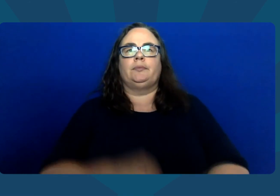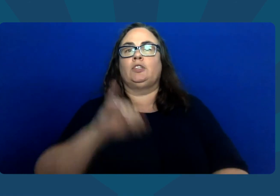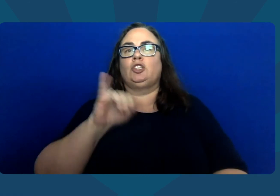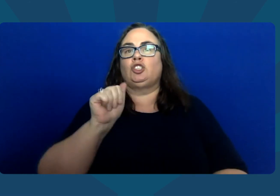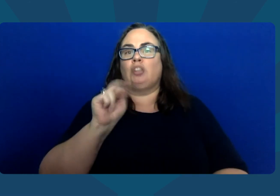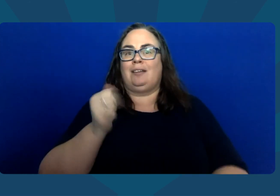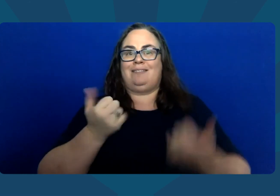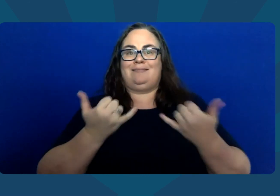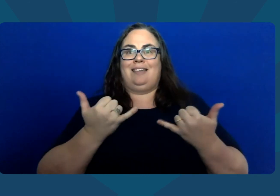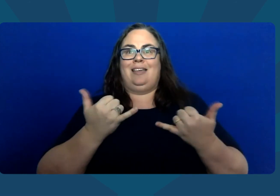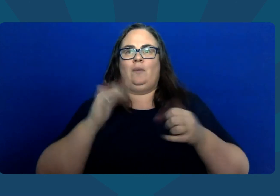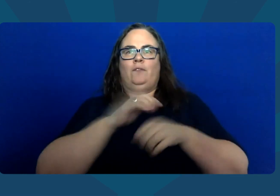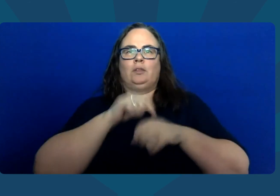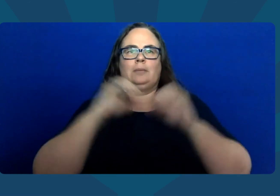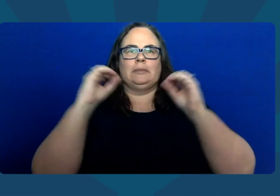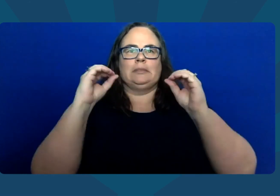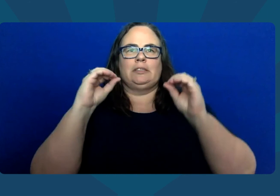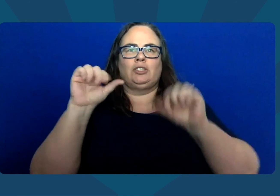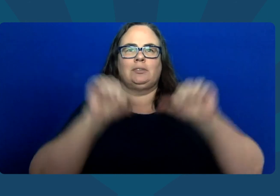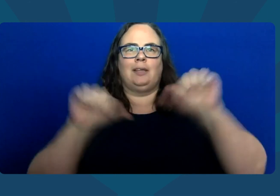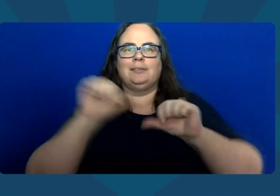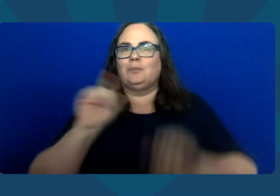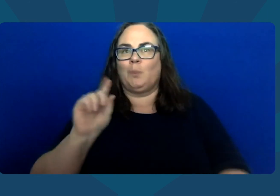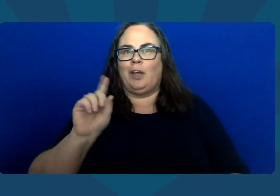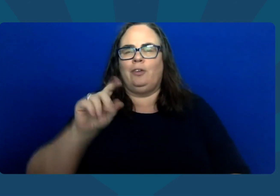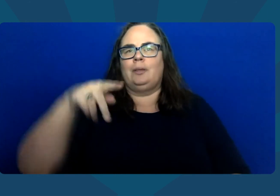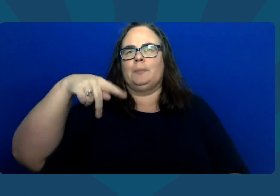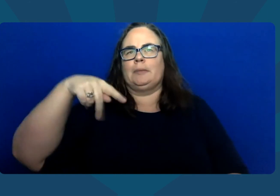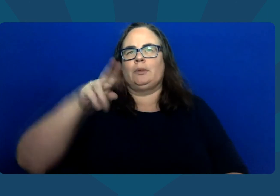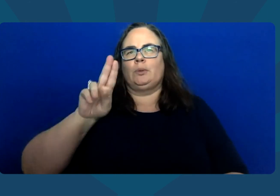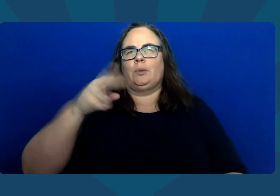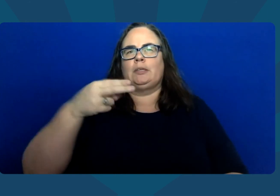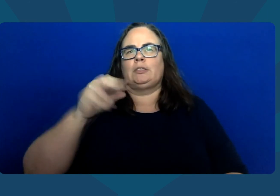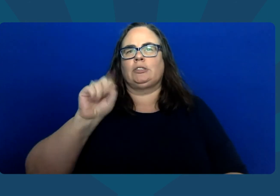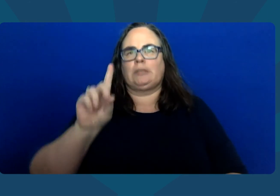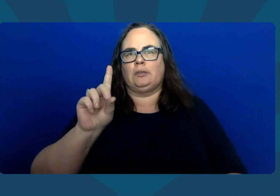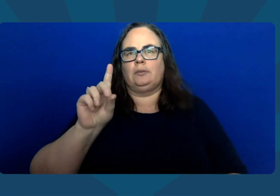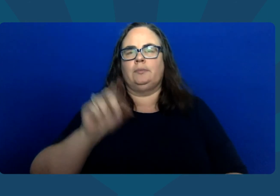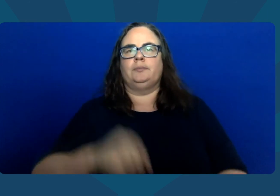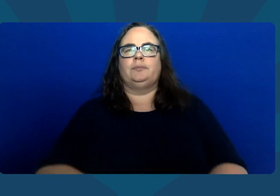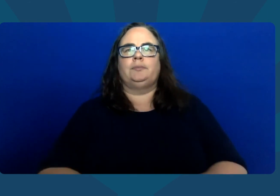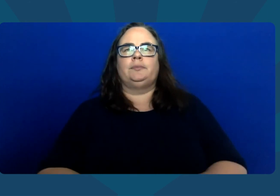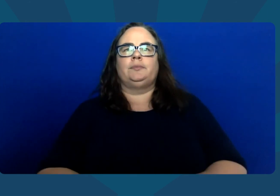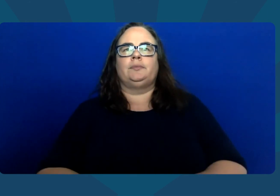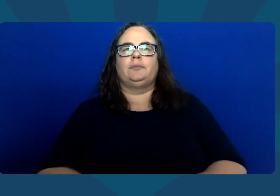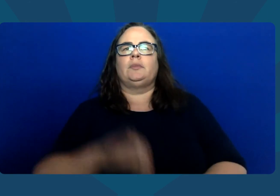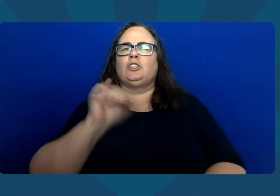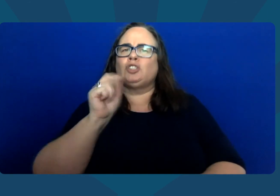Jana is currently a full-time science teacher in the